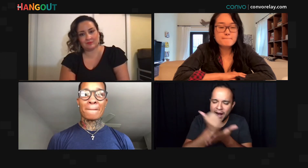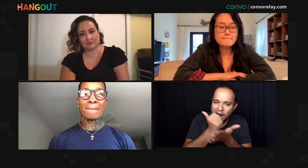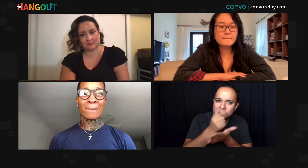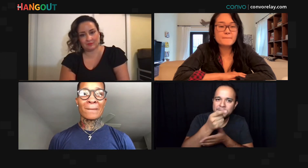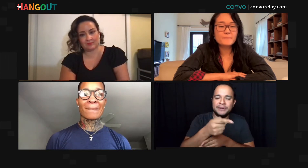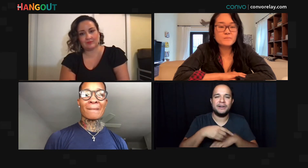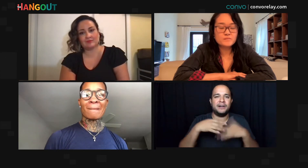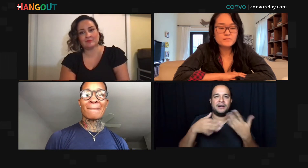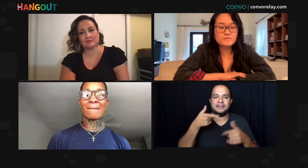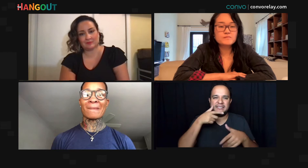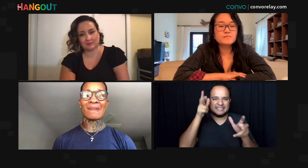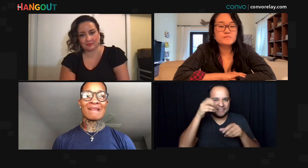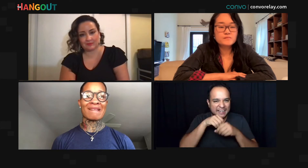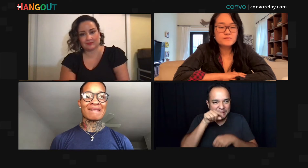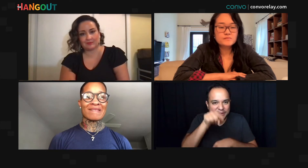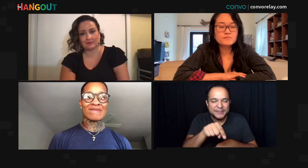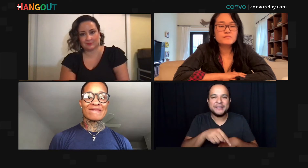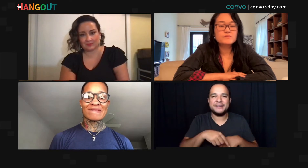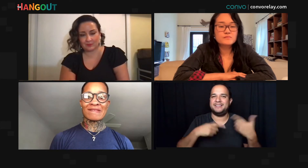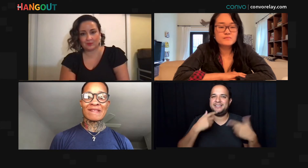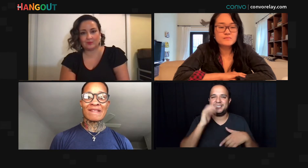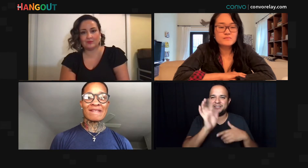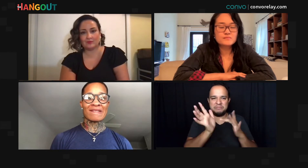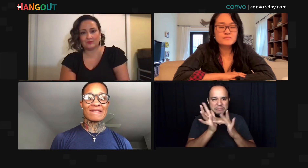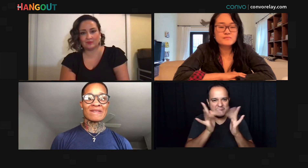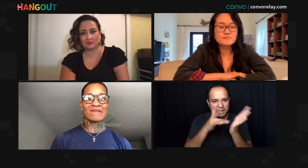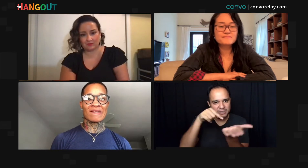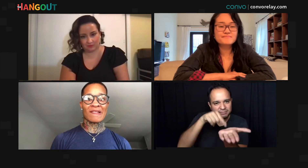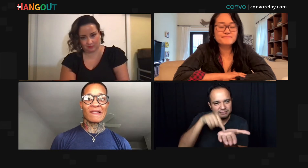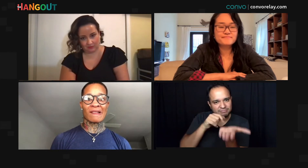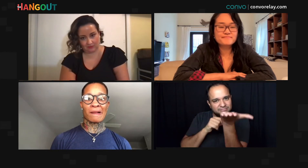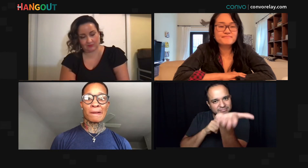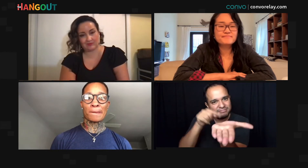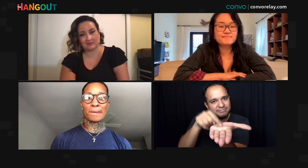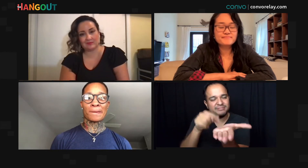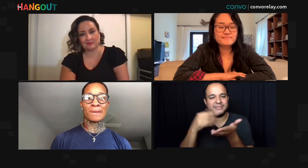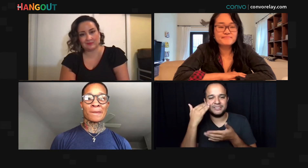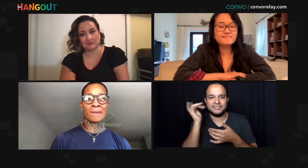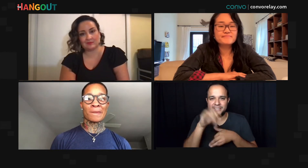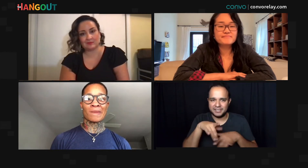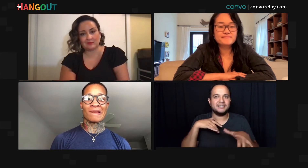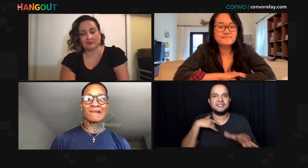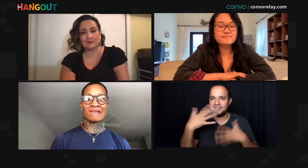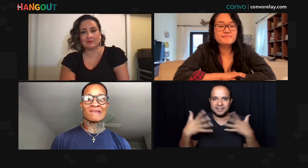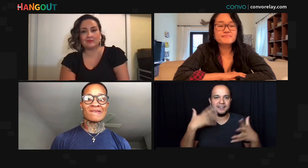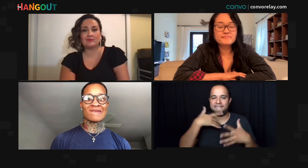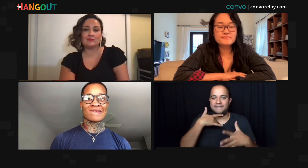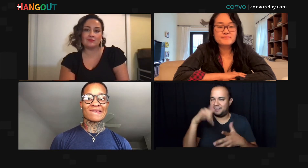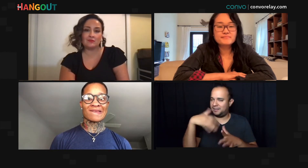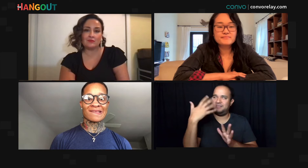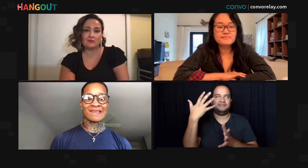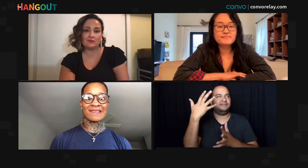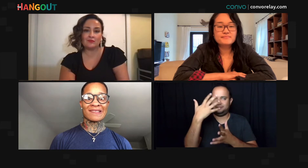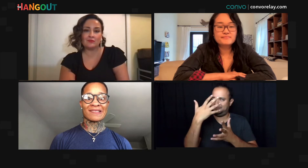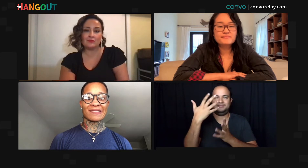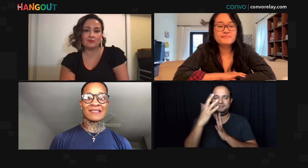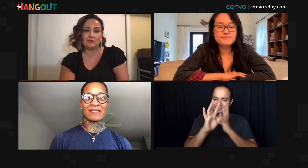in the house, a lot of things said like God will help you, or the devil's in you, or how about you read the Bible, a lot of